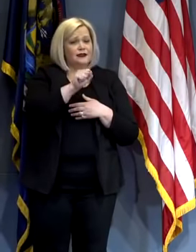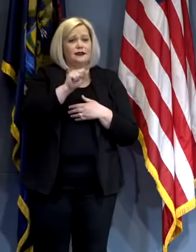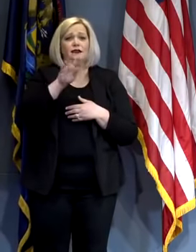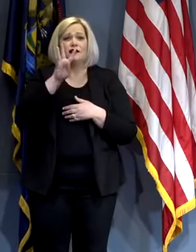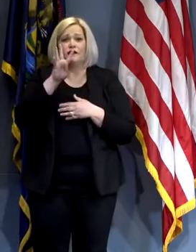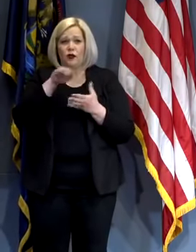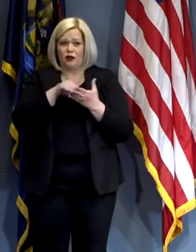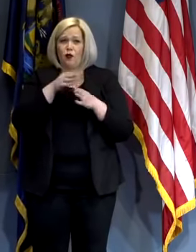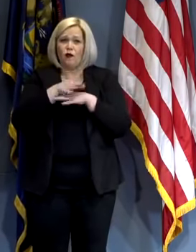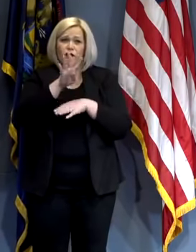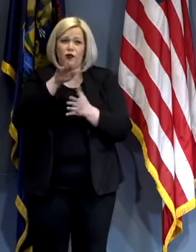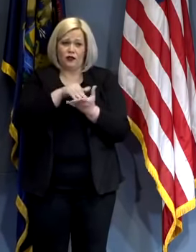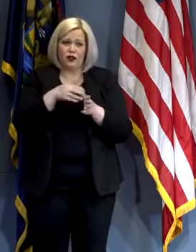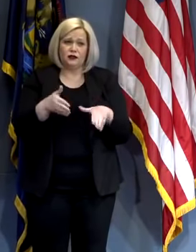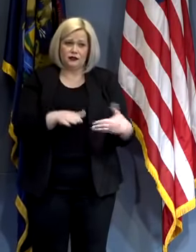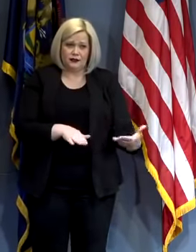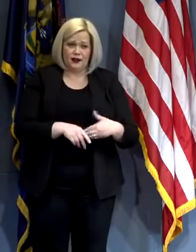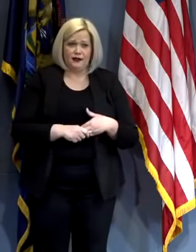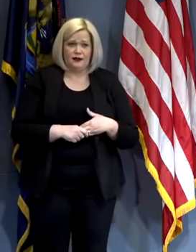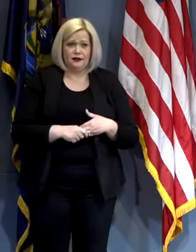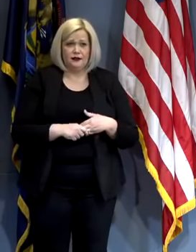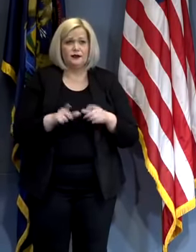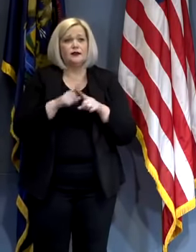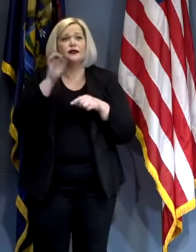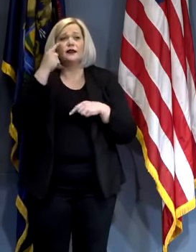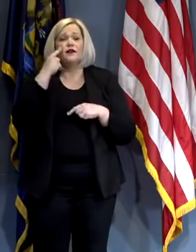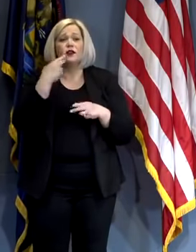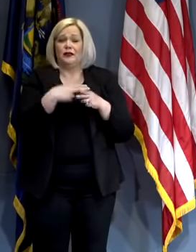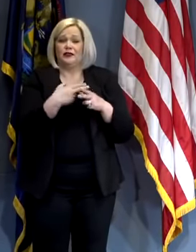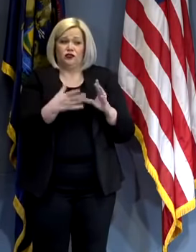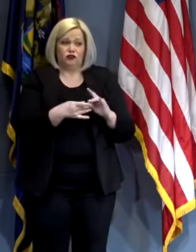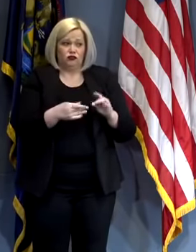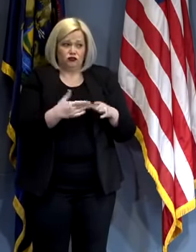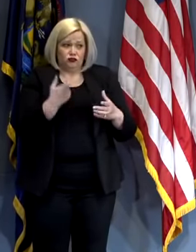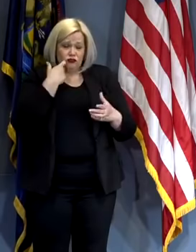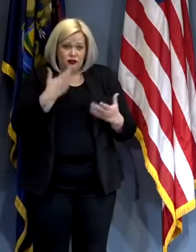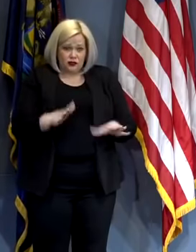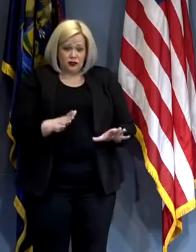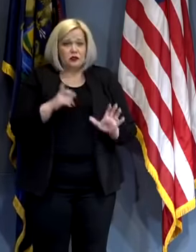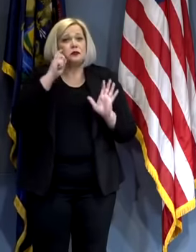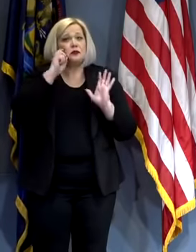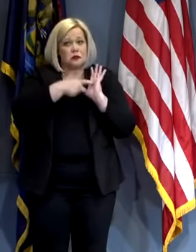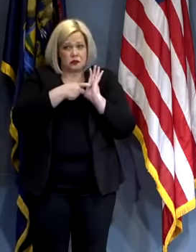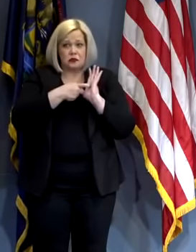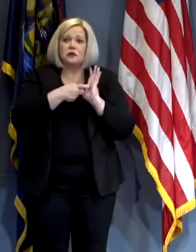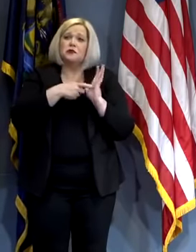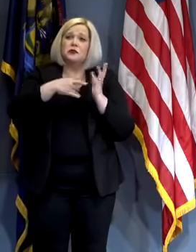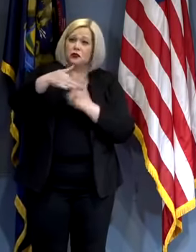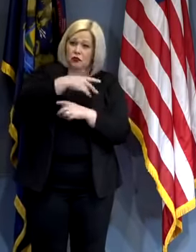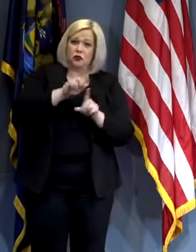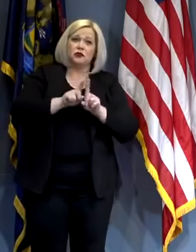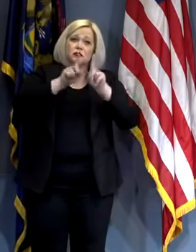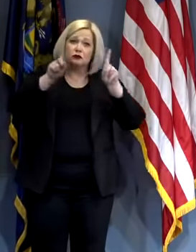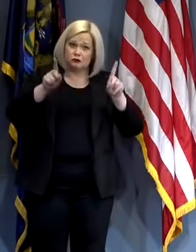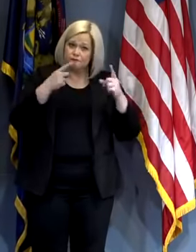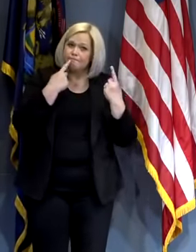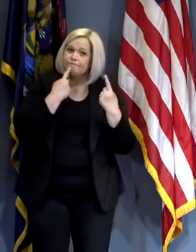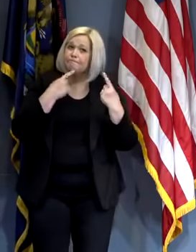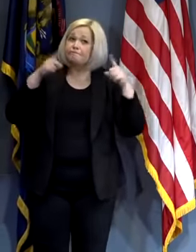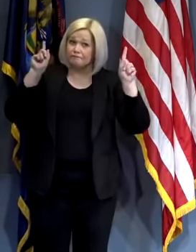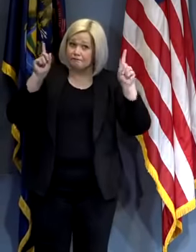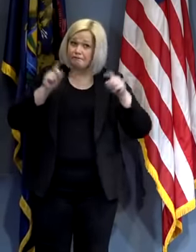2,468 deaths. As the governor mentioned, we continue to see positive signs that social distancing is